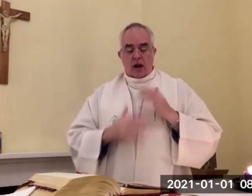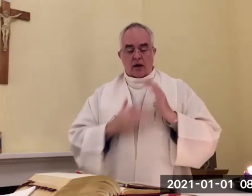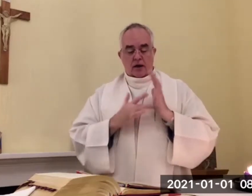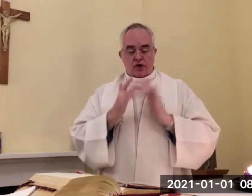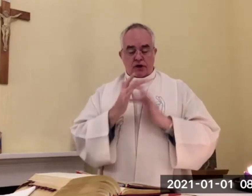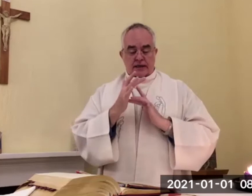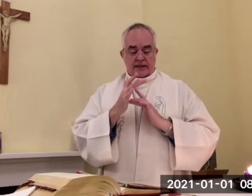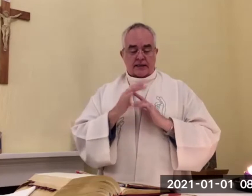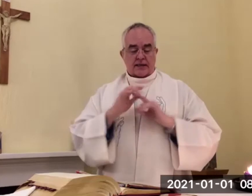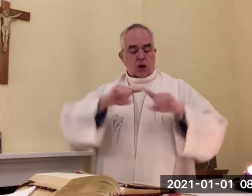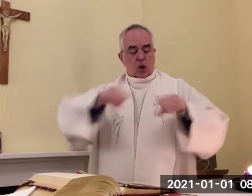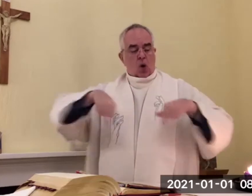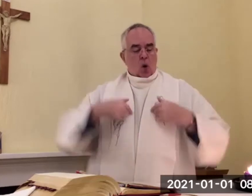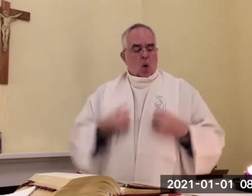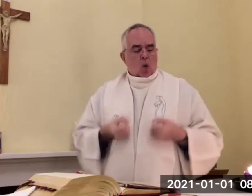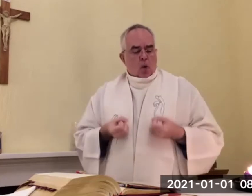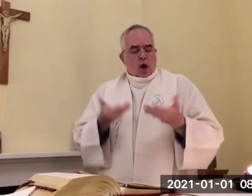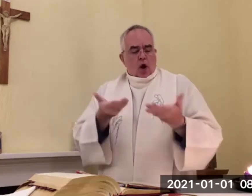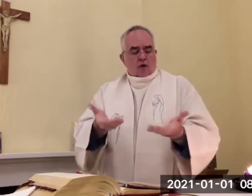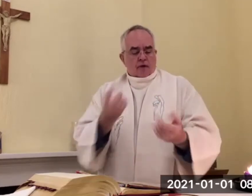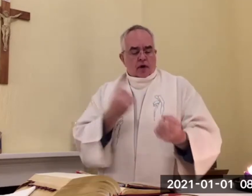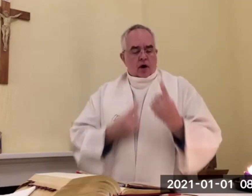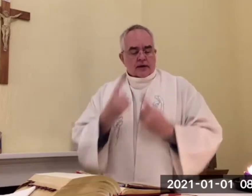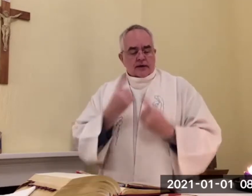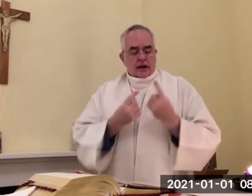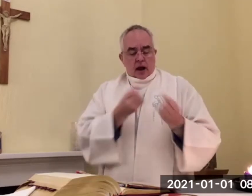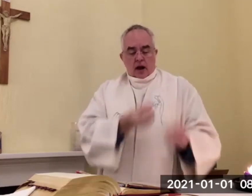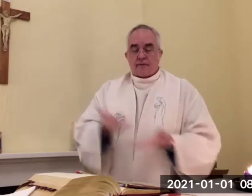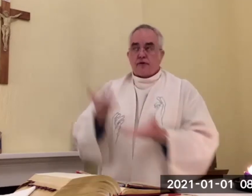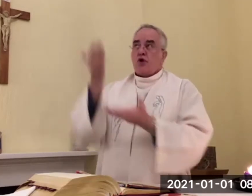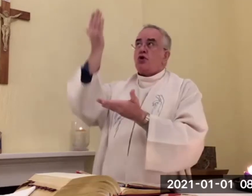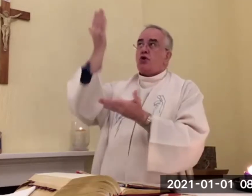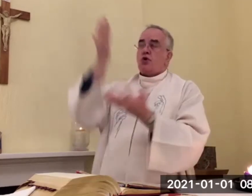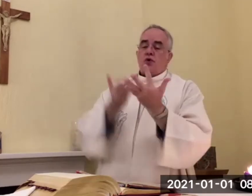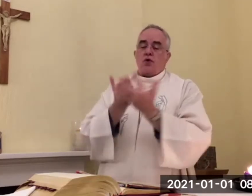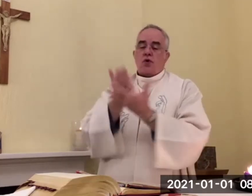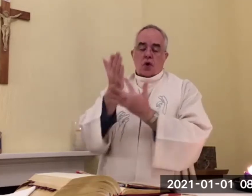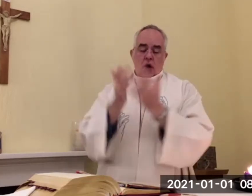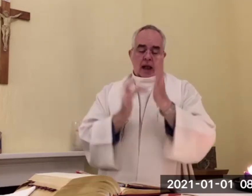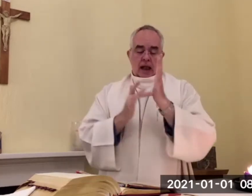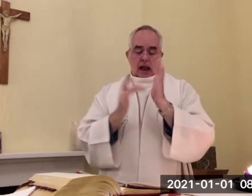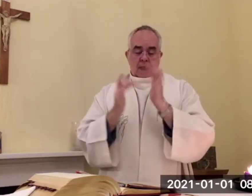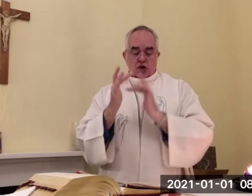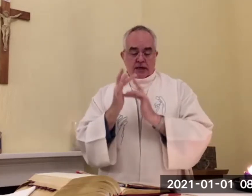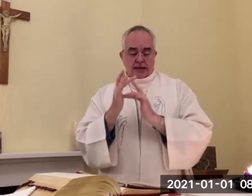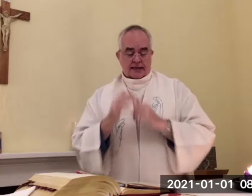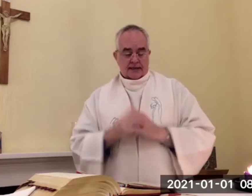of Jesus. We offer our God to you in Jesus.